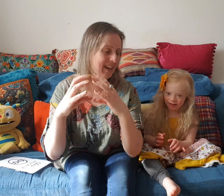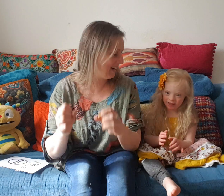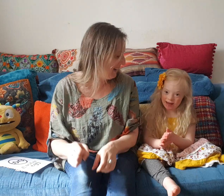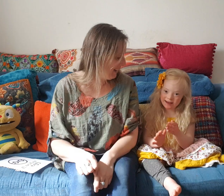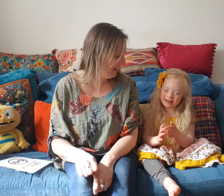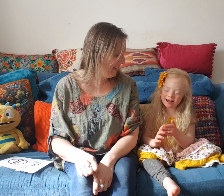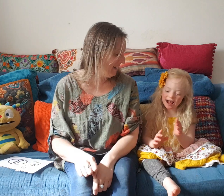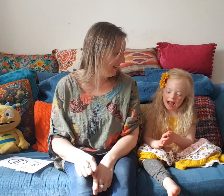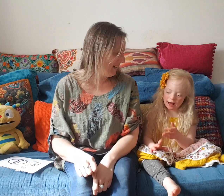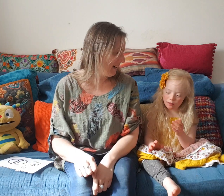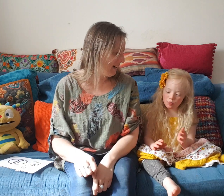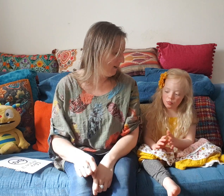egg.